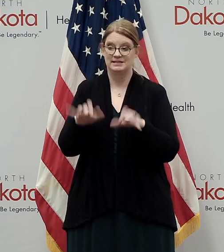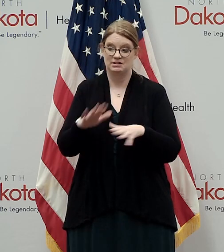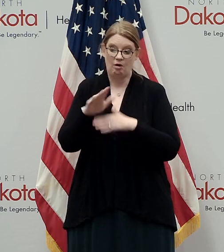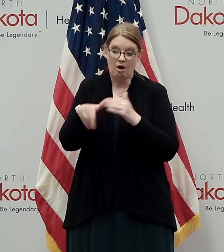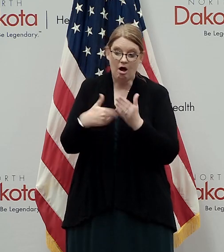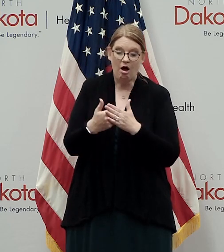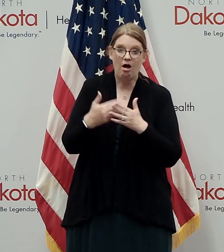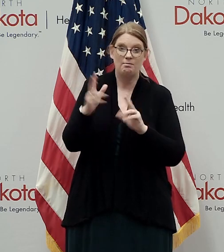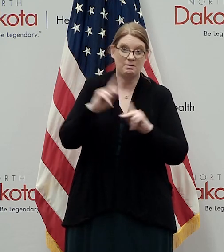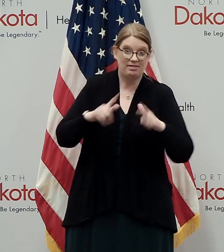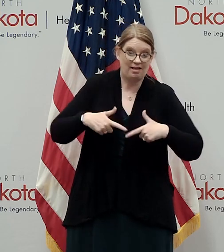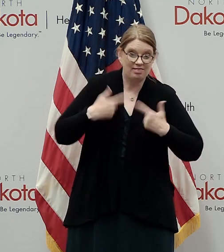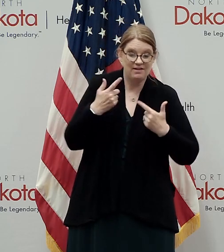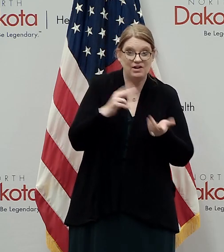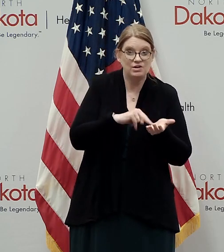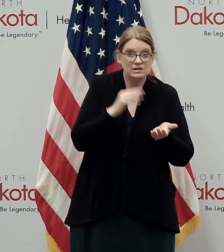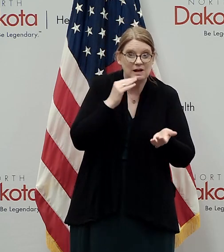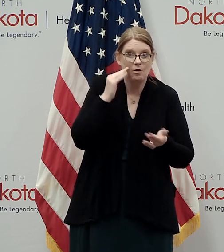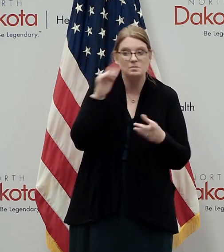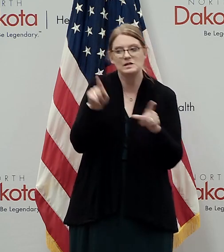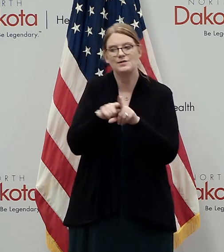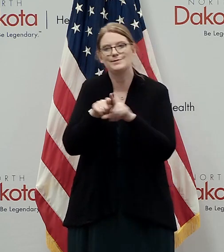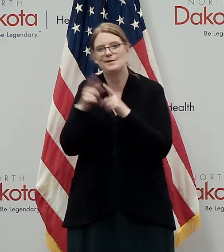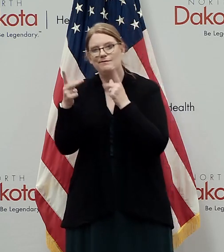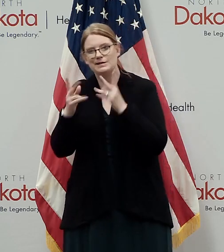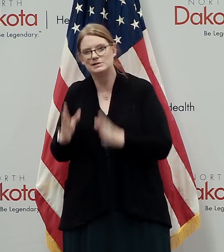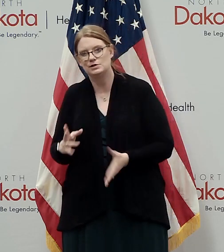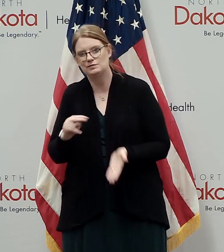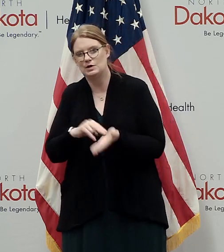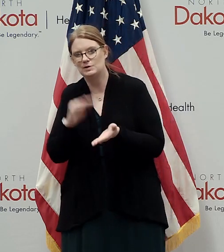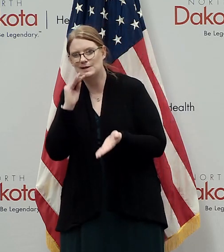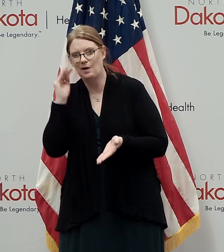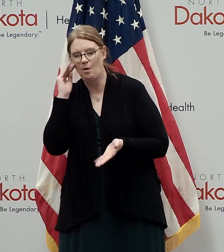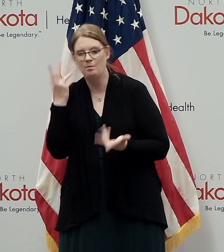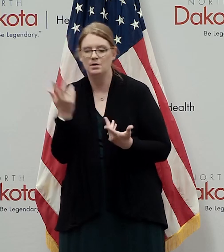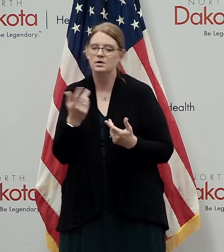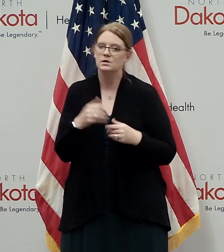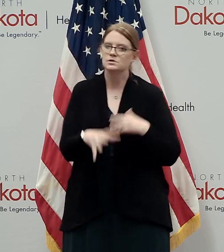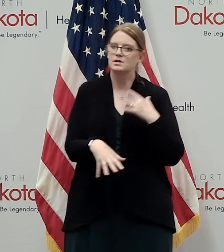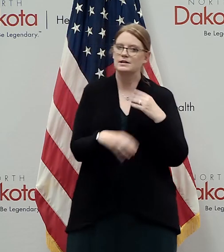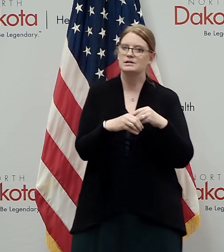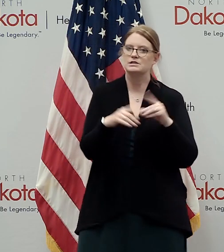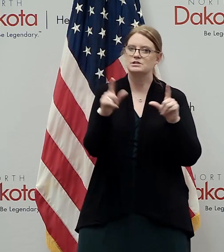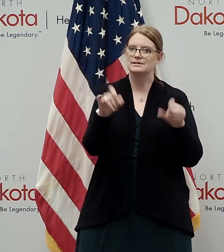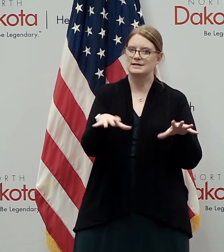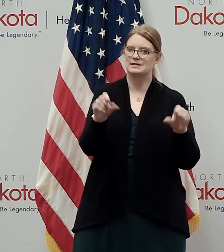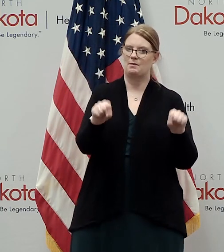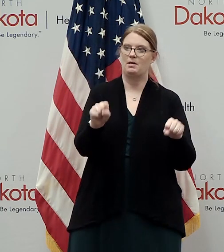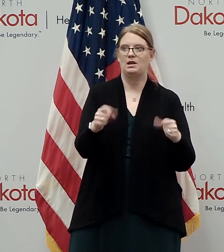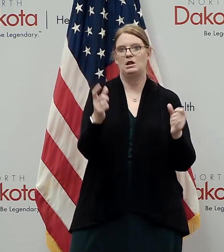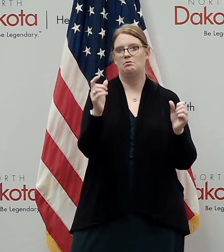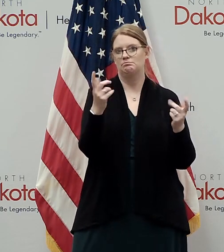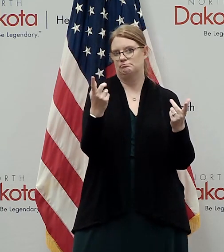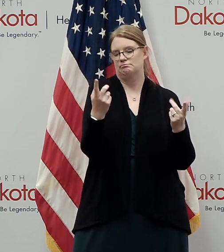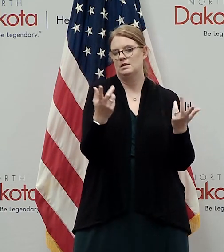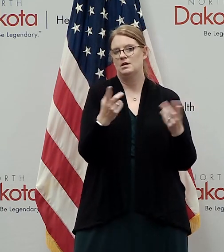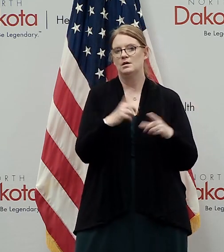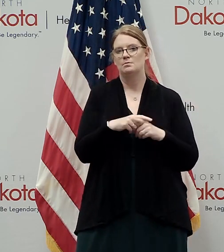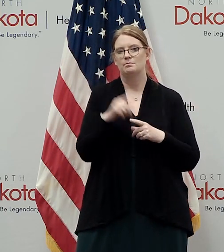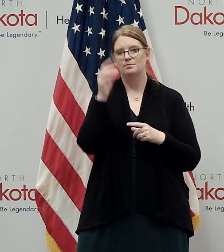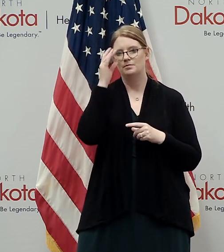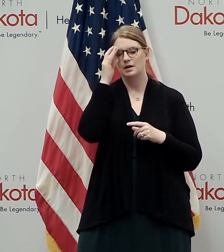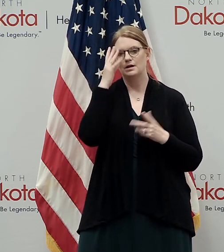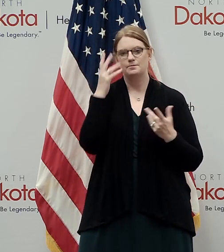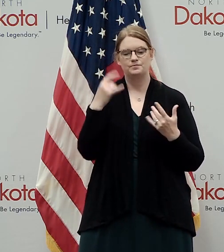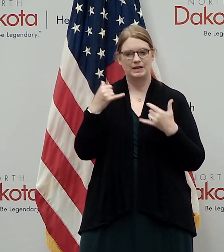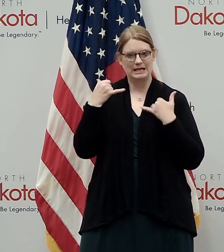So there's always the hope that there could be additional capacity that comes as well. But testing is one of the elements that we're working on right